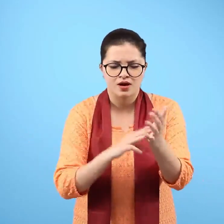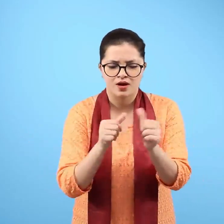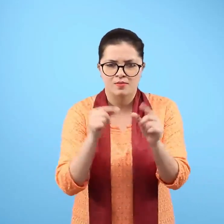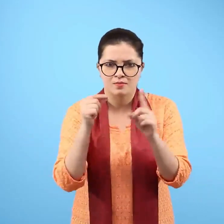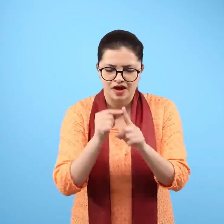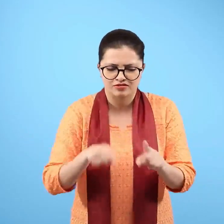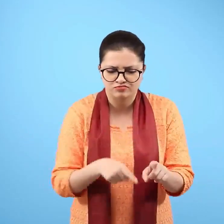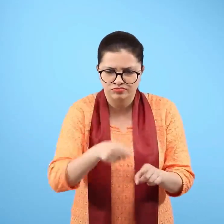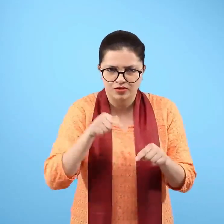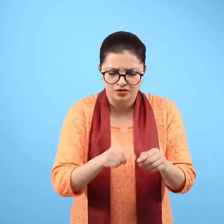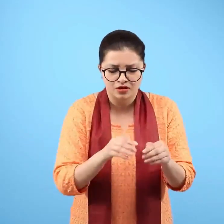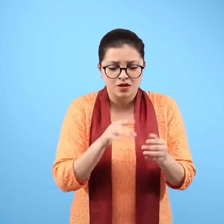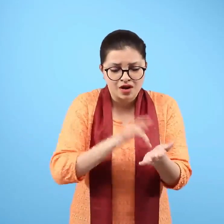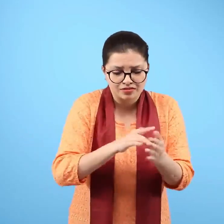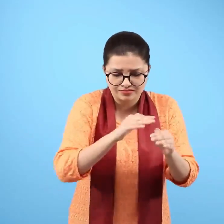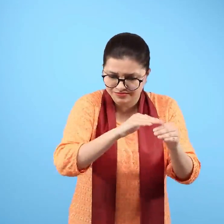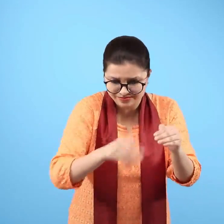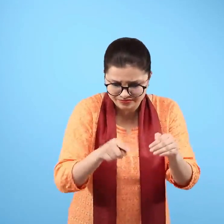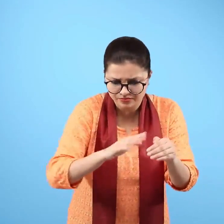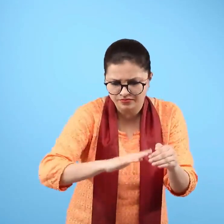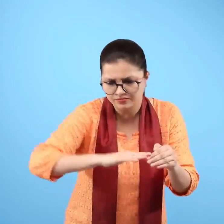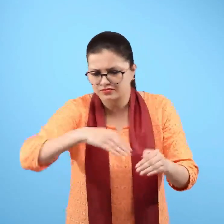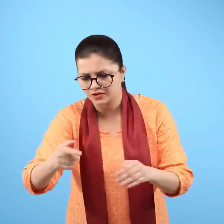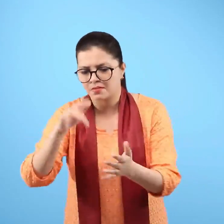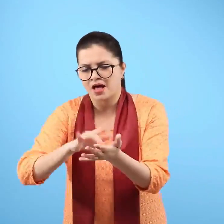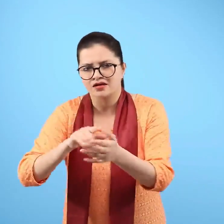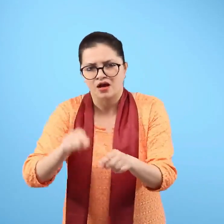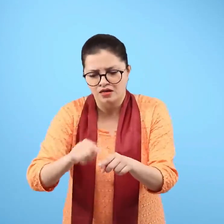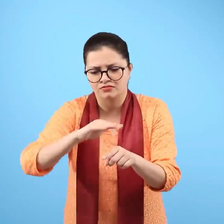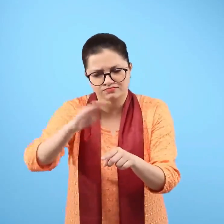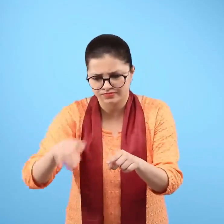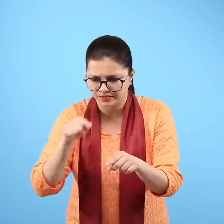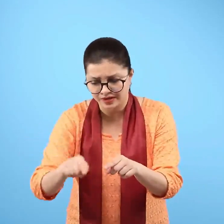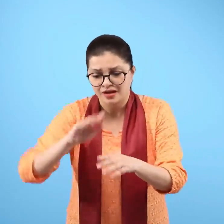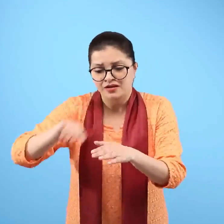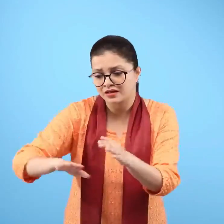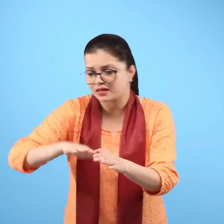The map shows us where one state ends and the next begins.